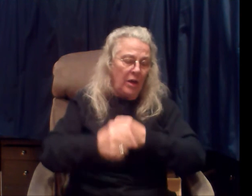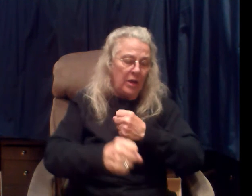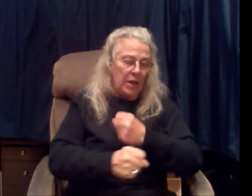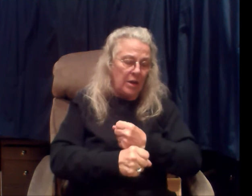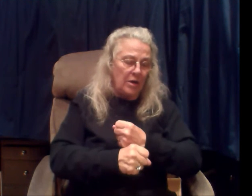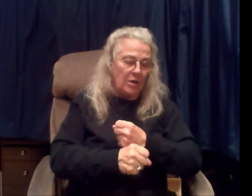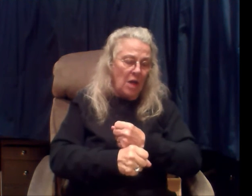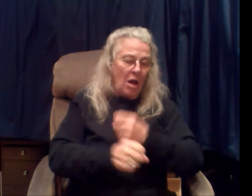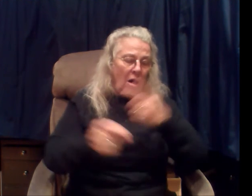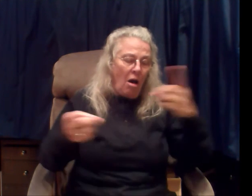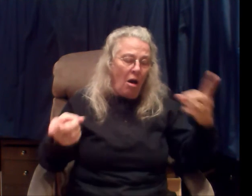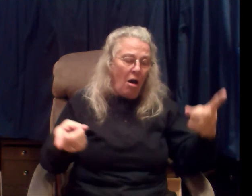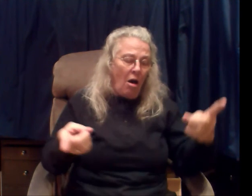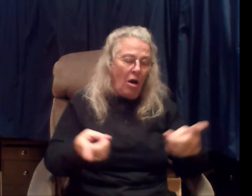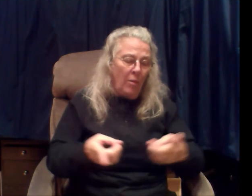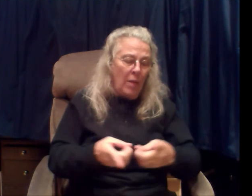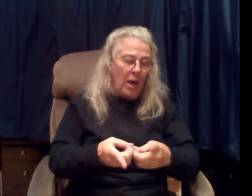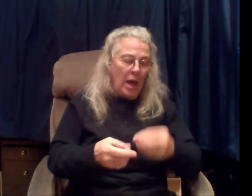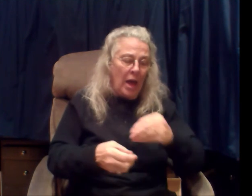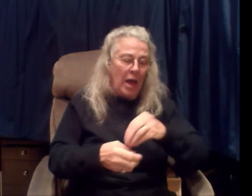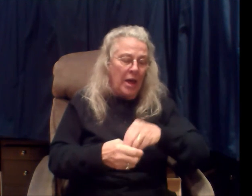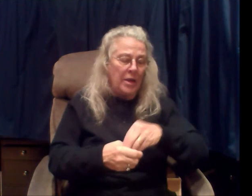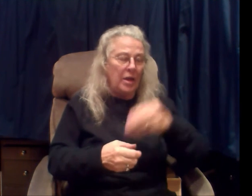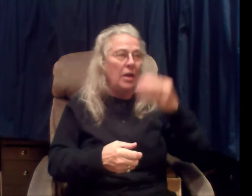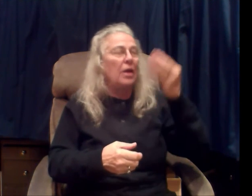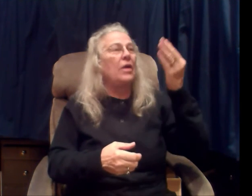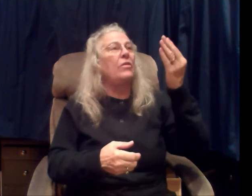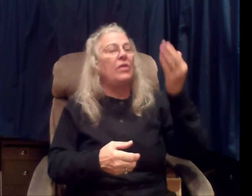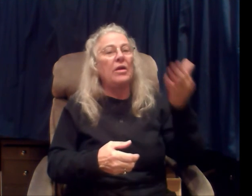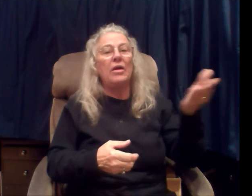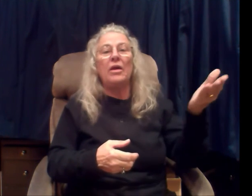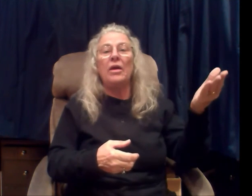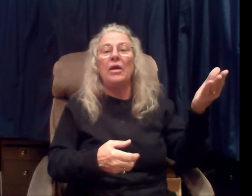the years are met in thee